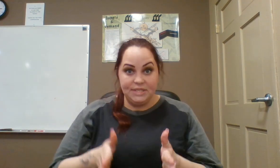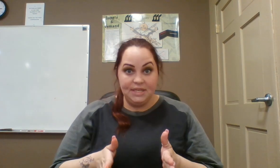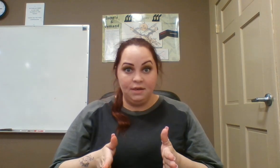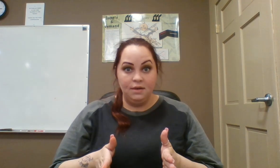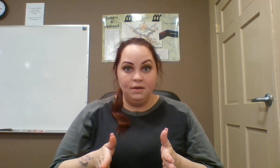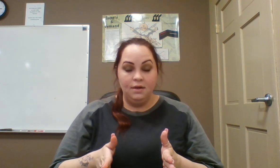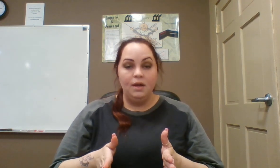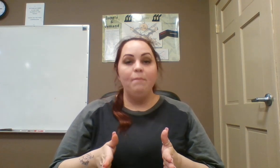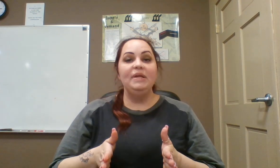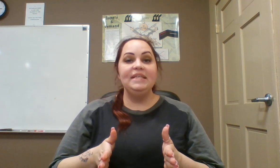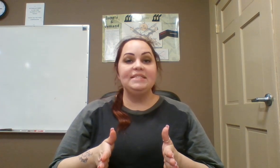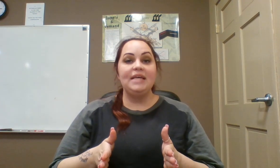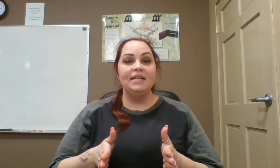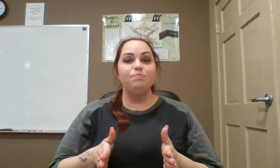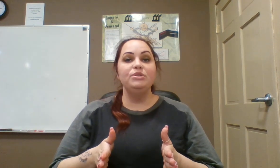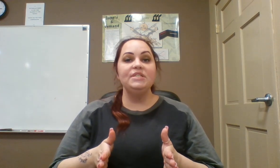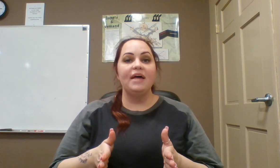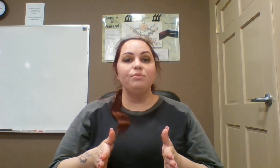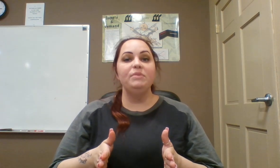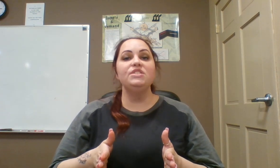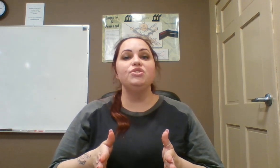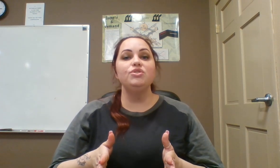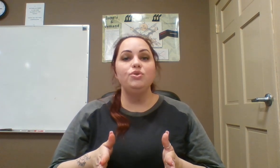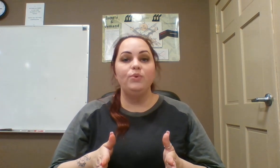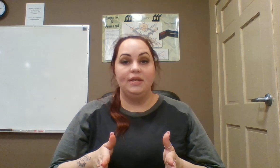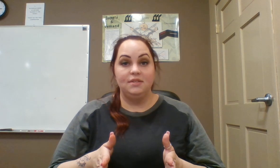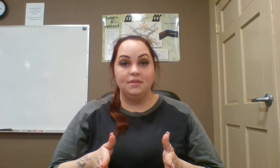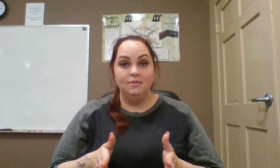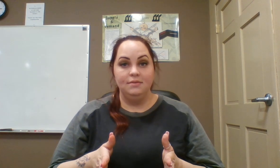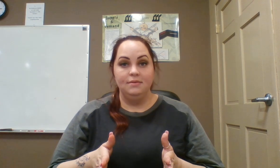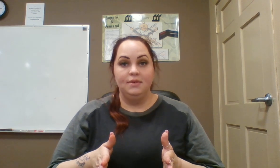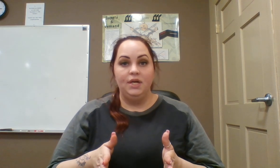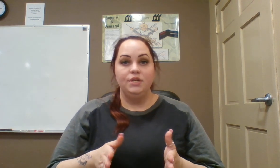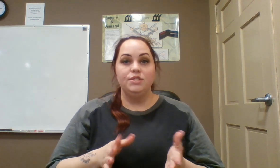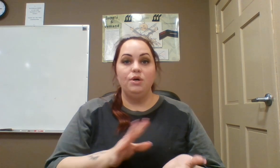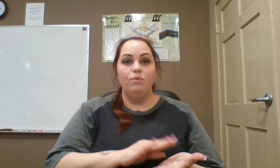person, but these signs put together mean student. So